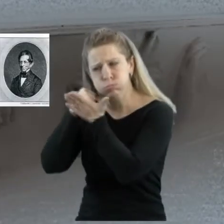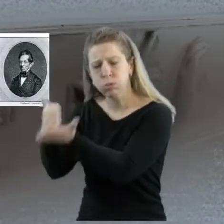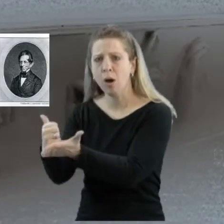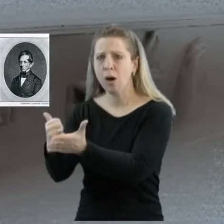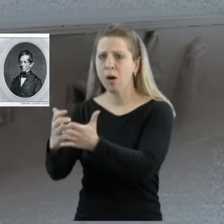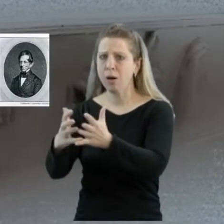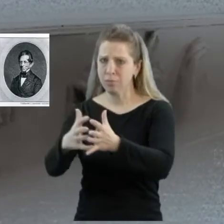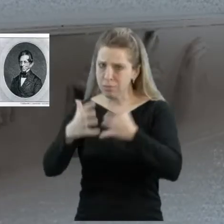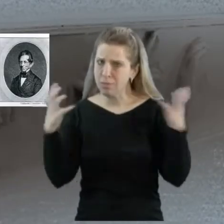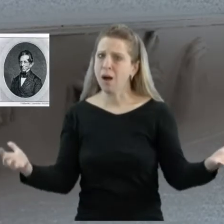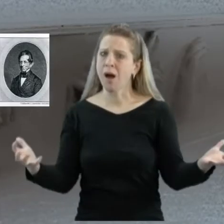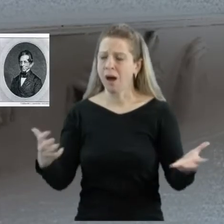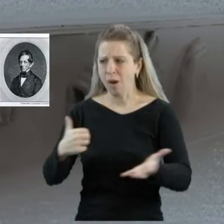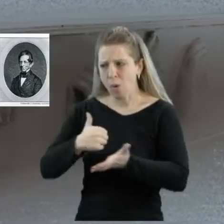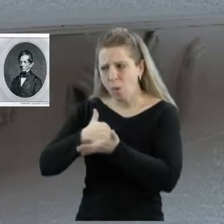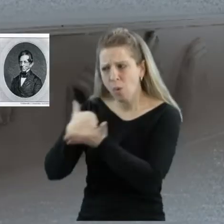Claire helped Gallaudet more.